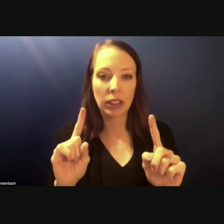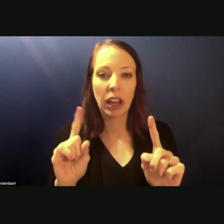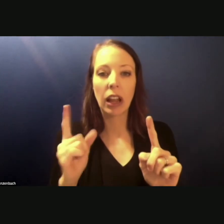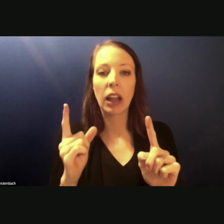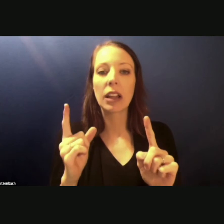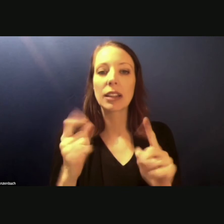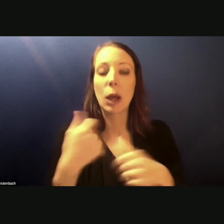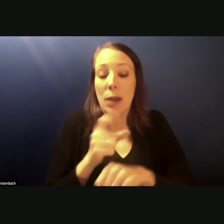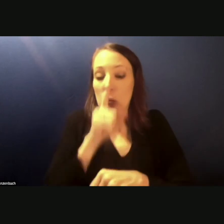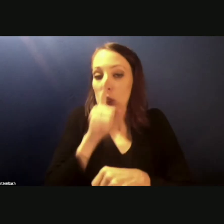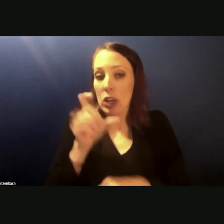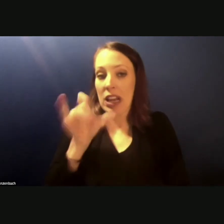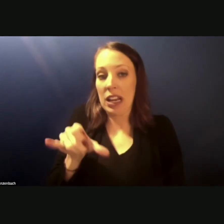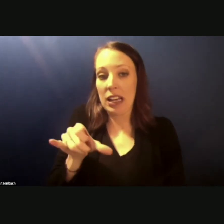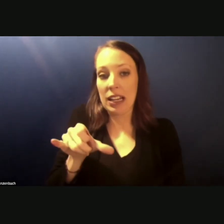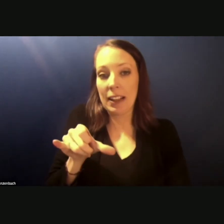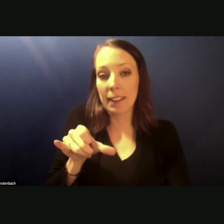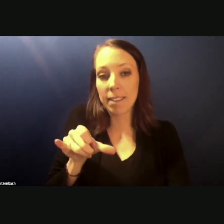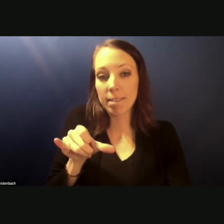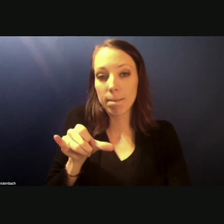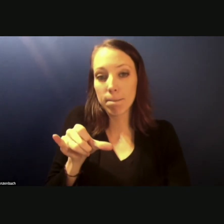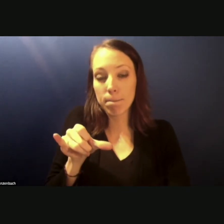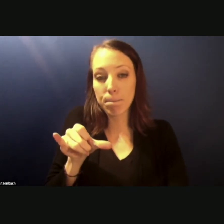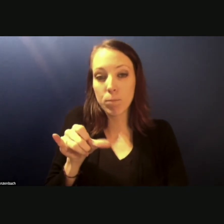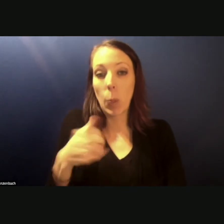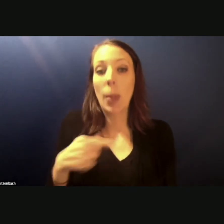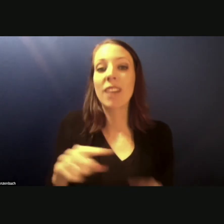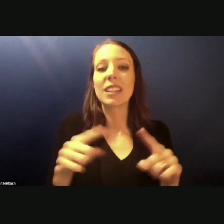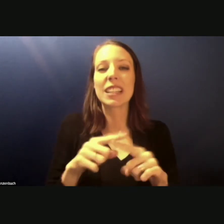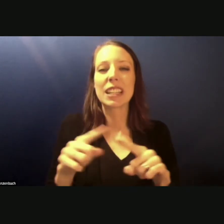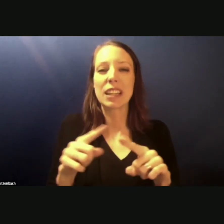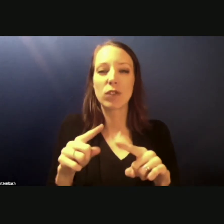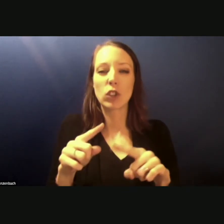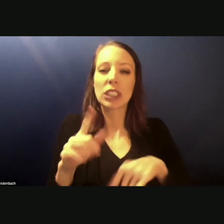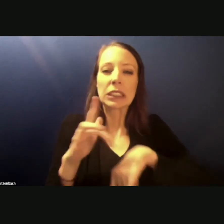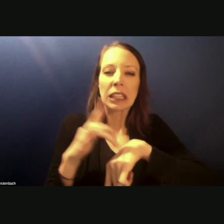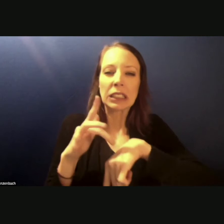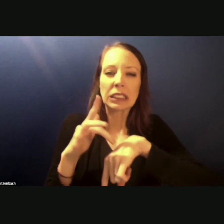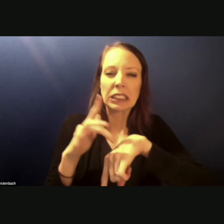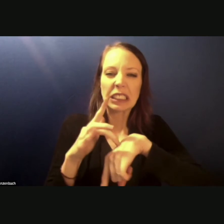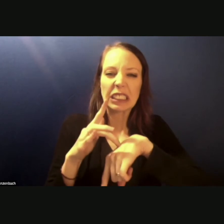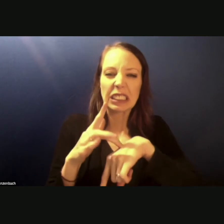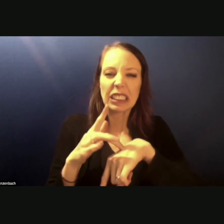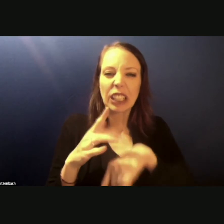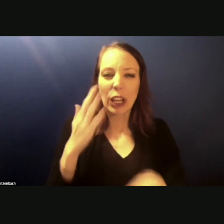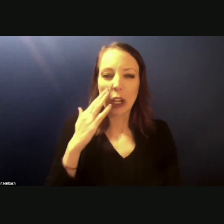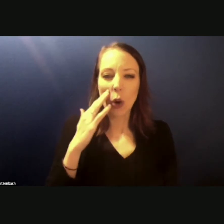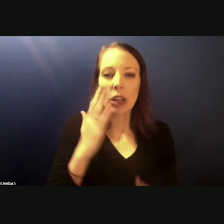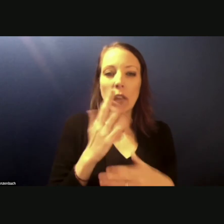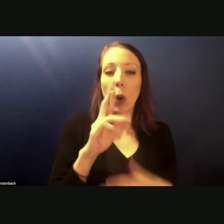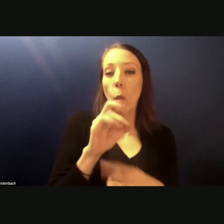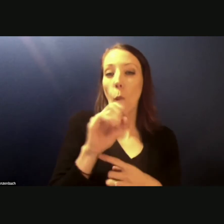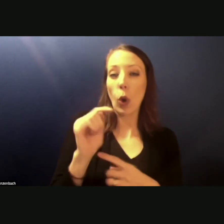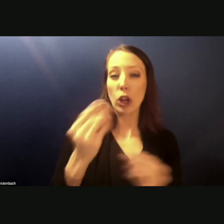is to make sure that when they have different textures, like the vegetables that are really like more tough, you